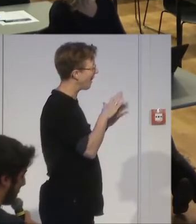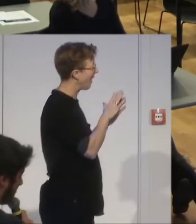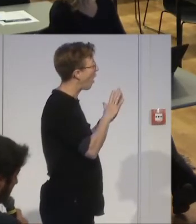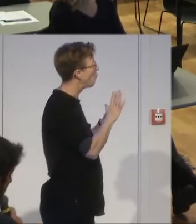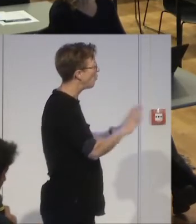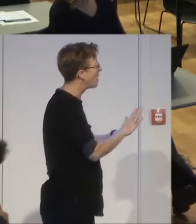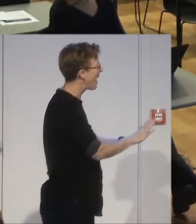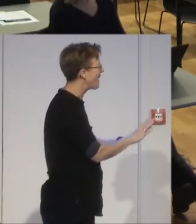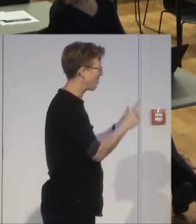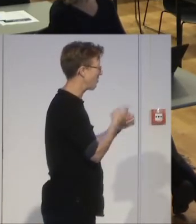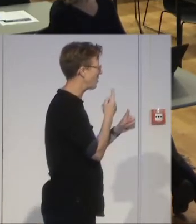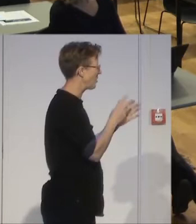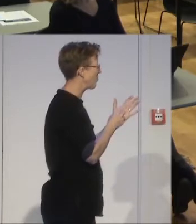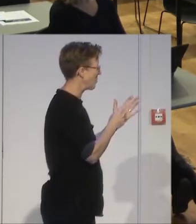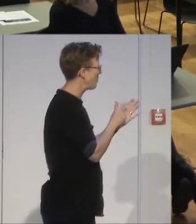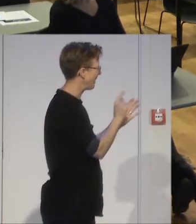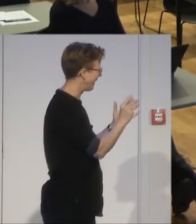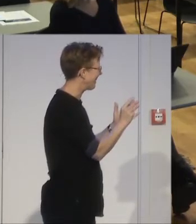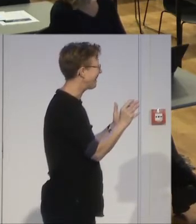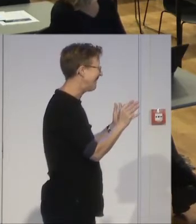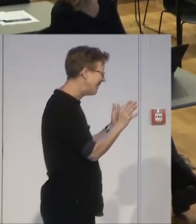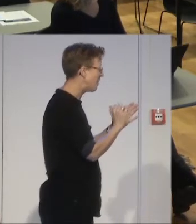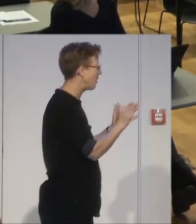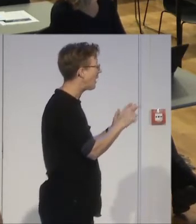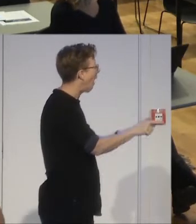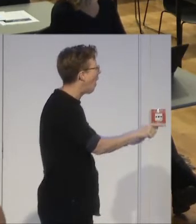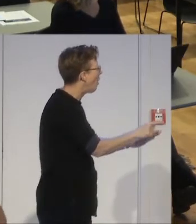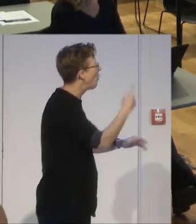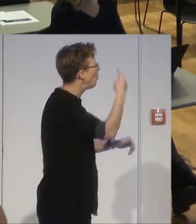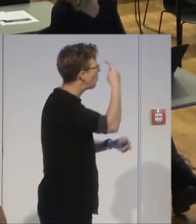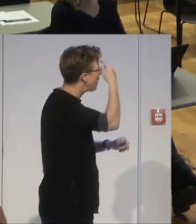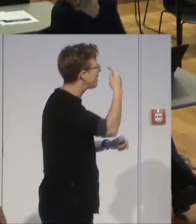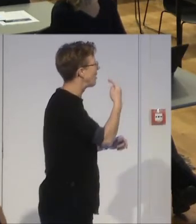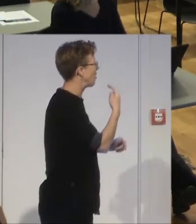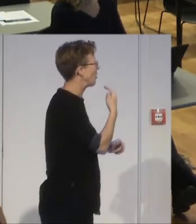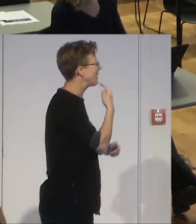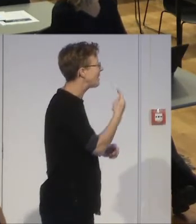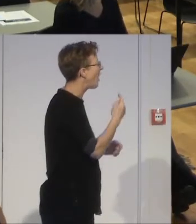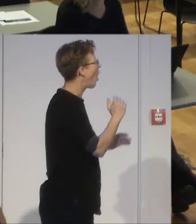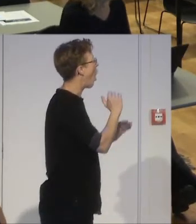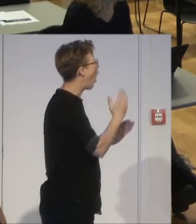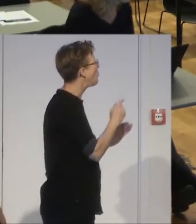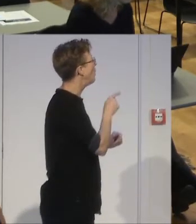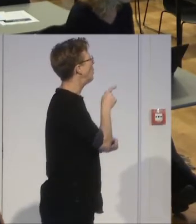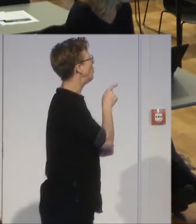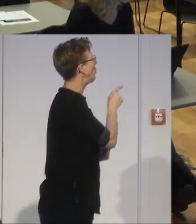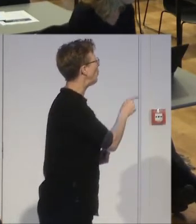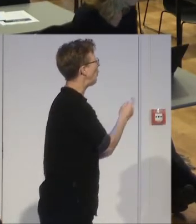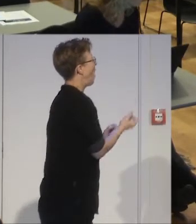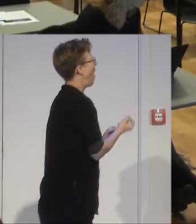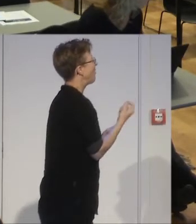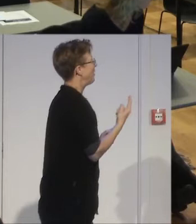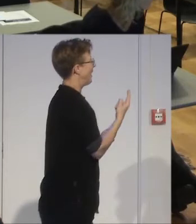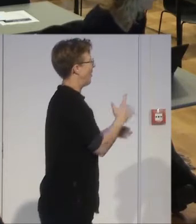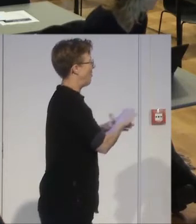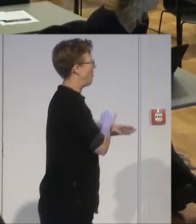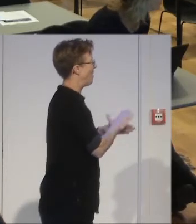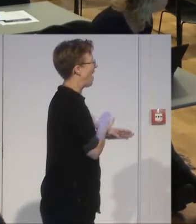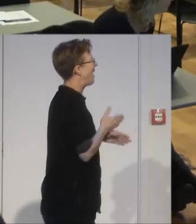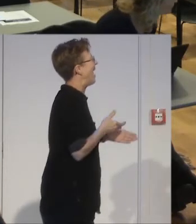question a wee bit, because she meant to say, "Did you sometimes feel inhibited?"